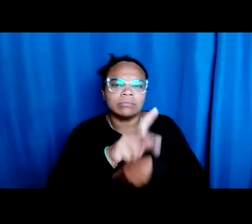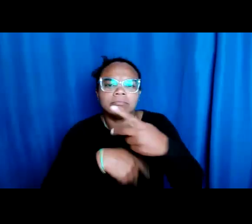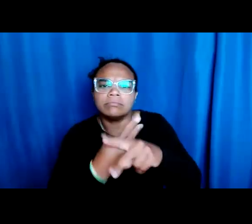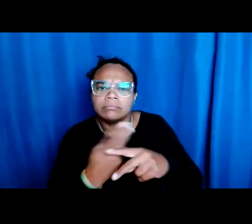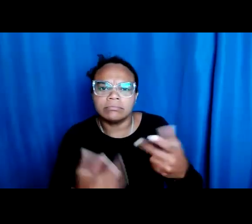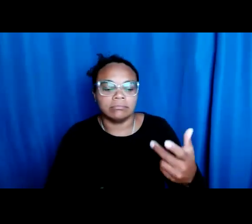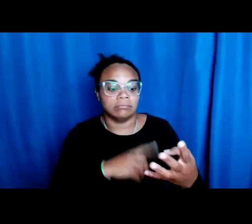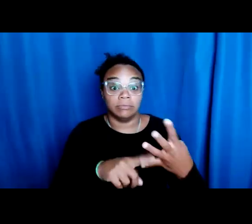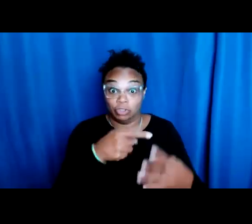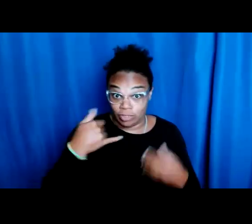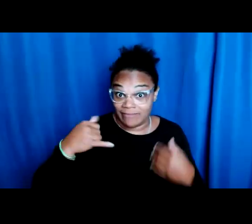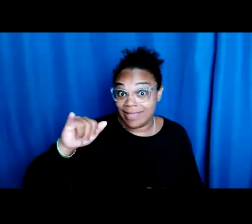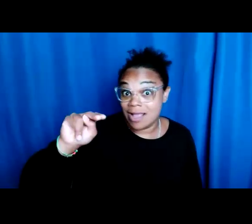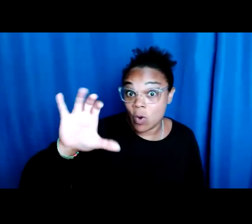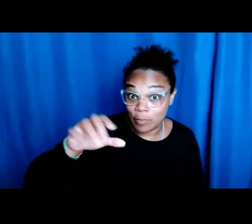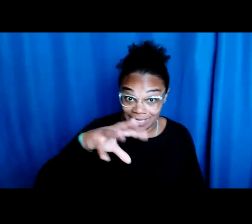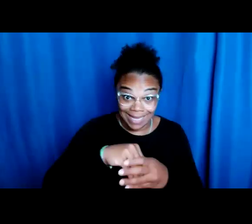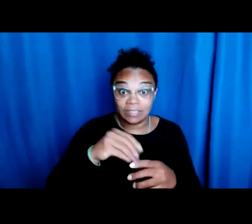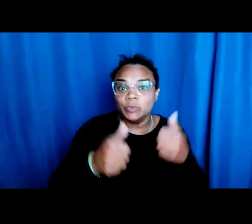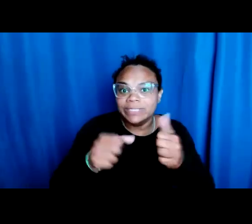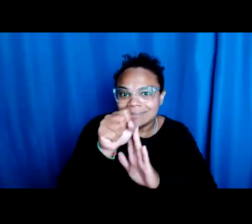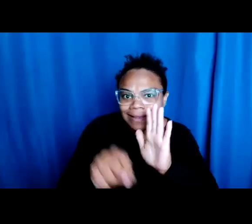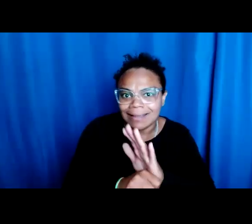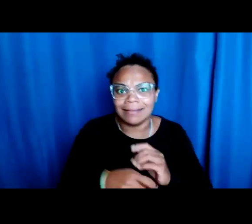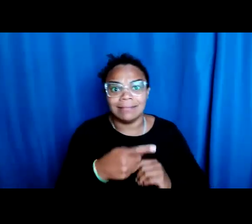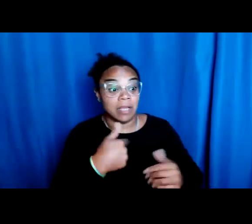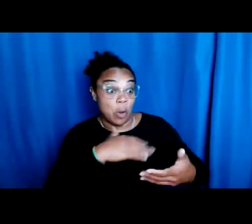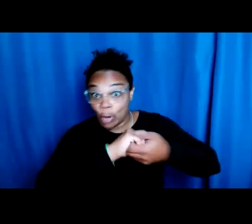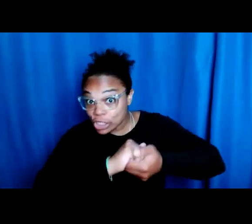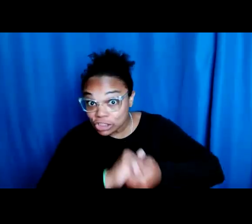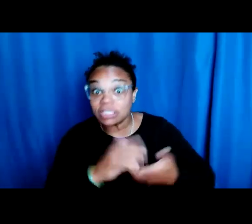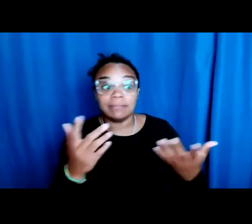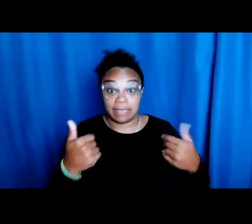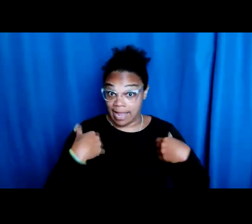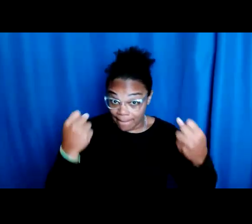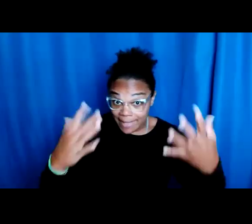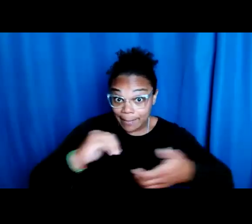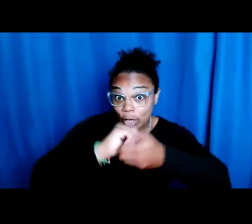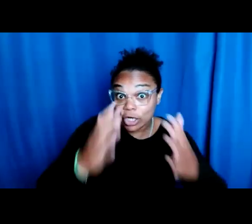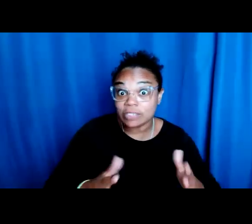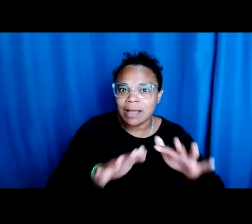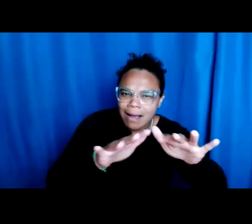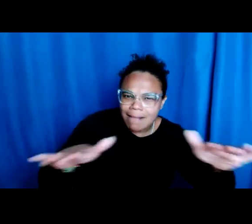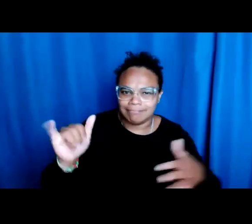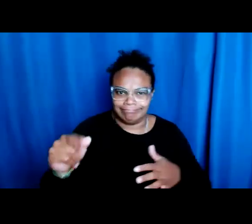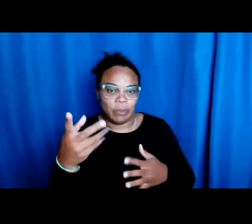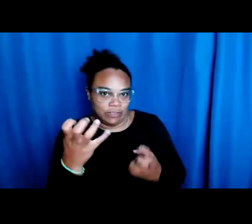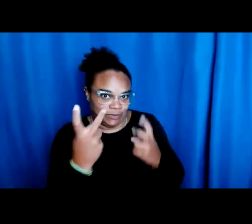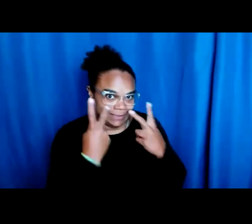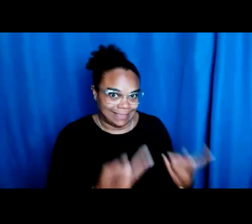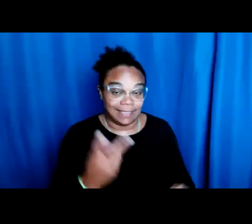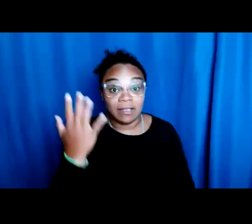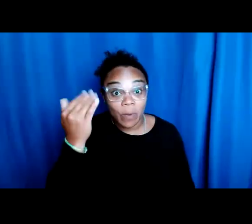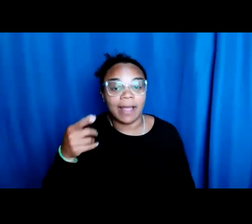state? Is this a partnership? Do you have multiple partners? Because that plays into, if are we going to need